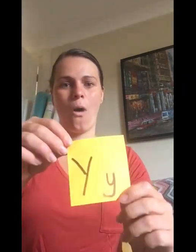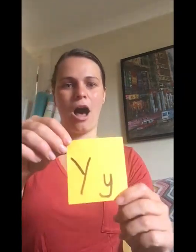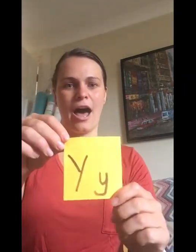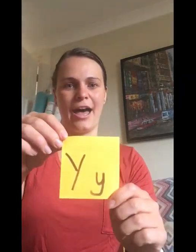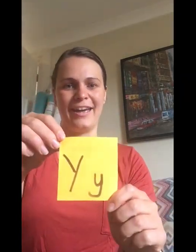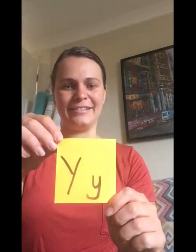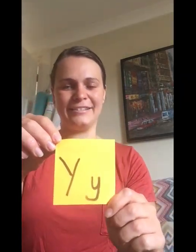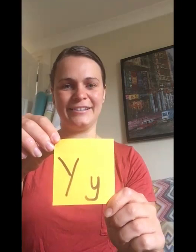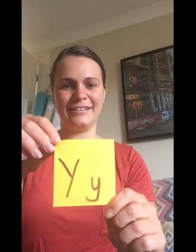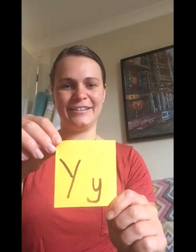Y.